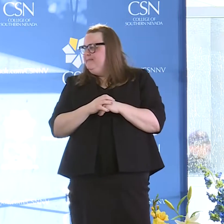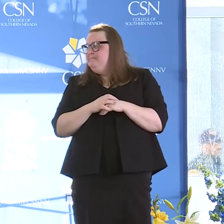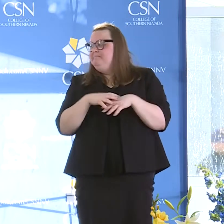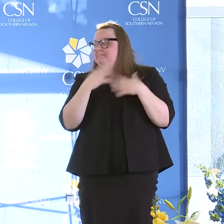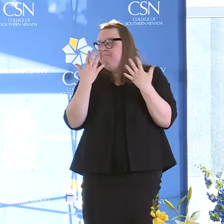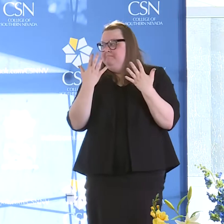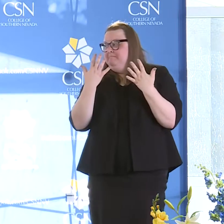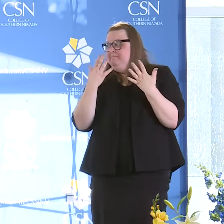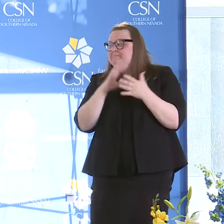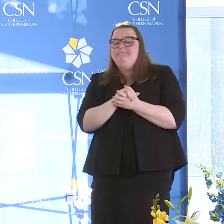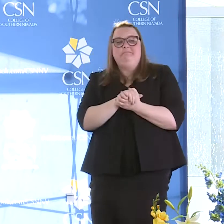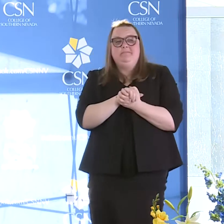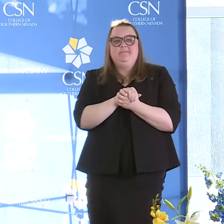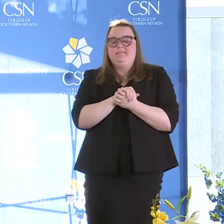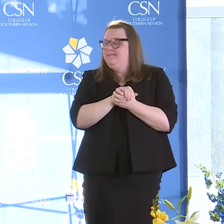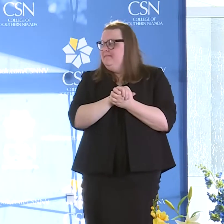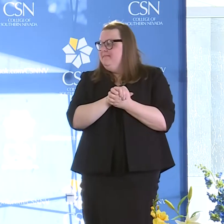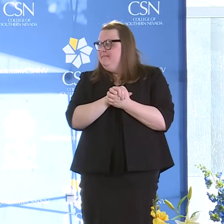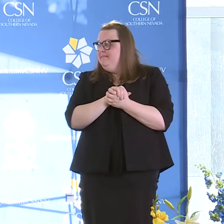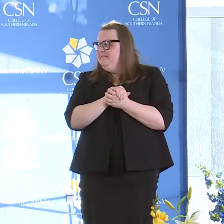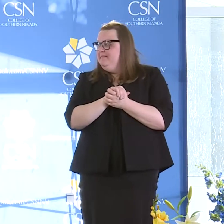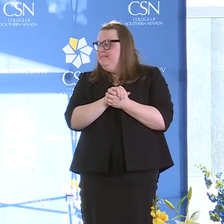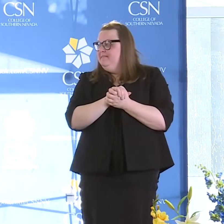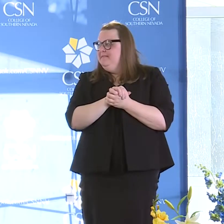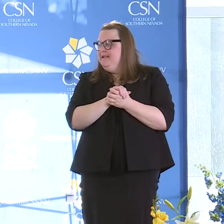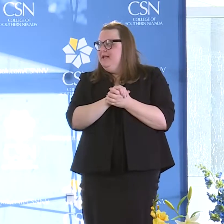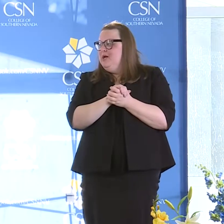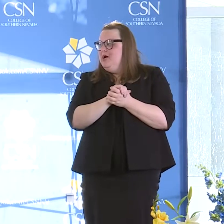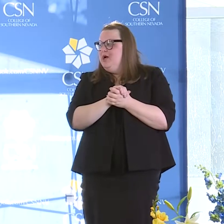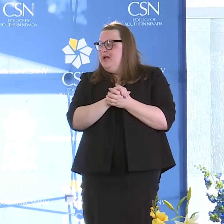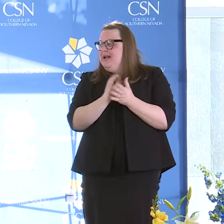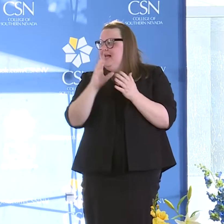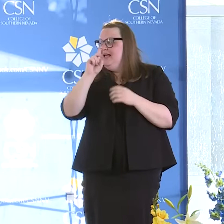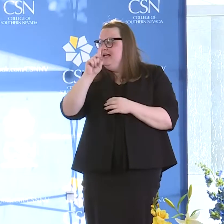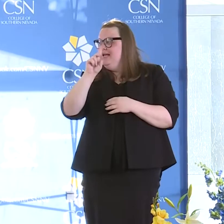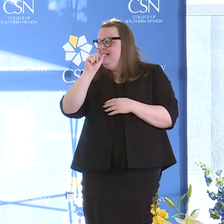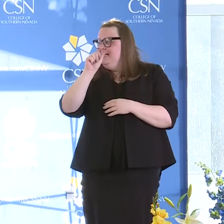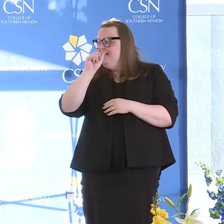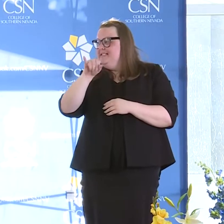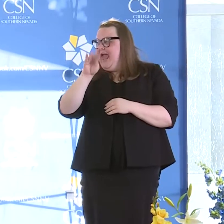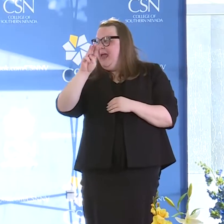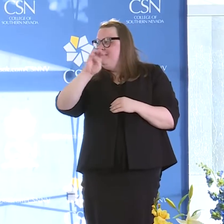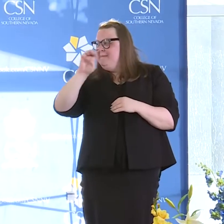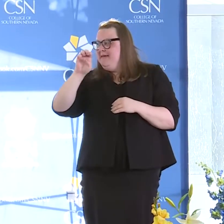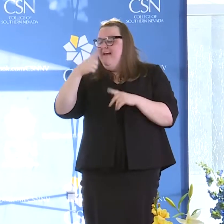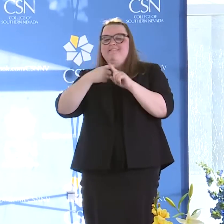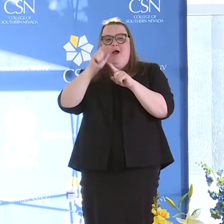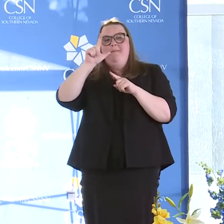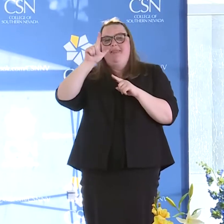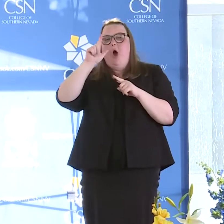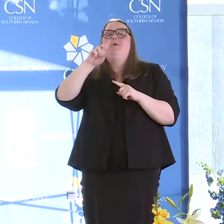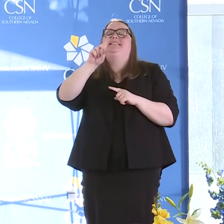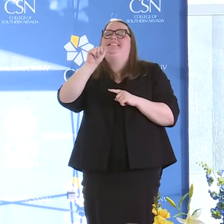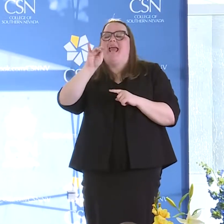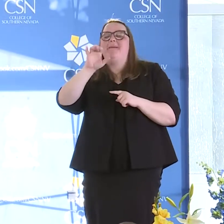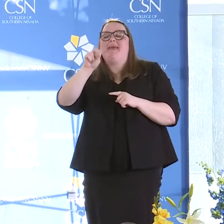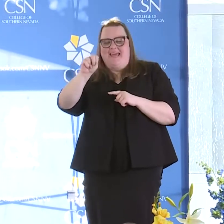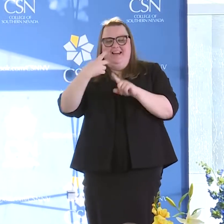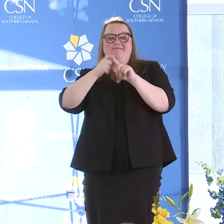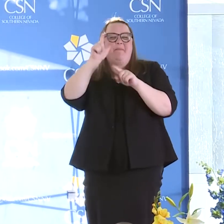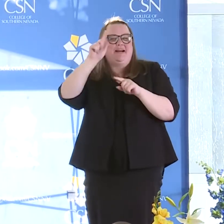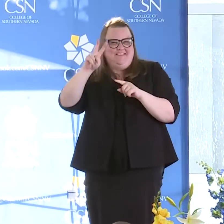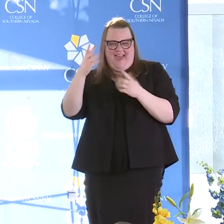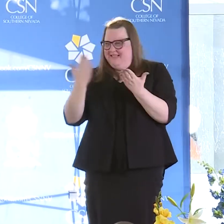ado, could I ask Damien from Las Vegas to come, Damien from Las